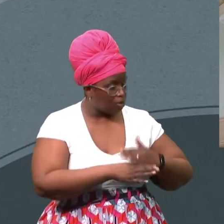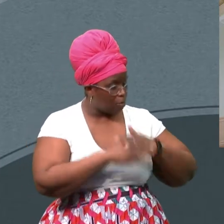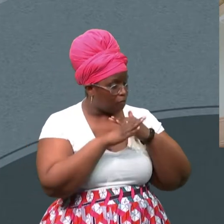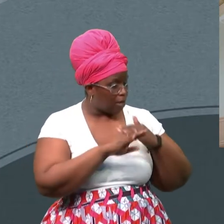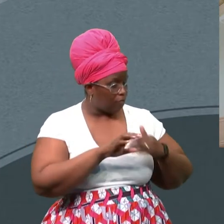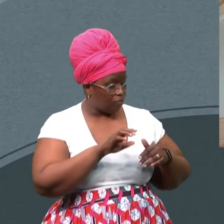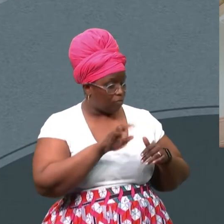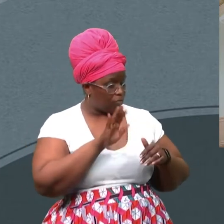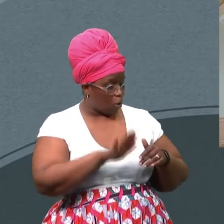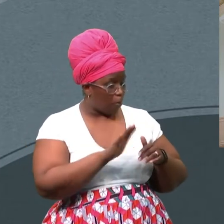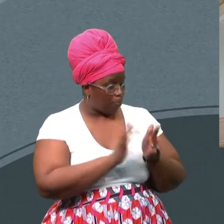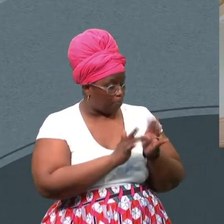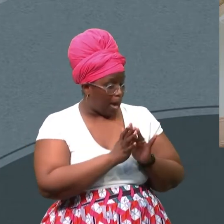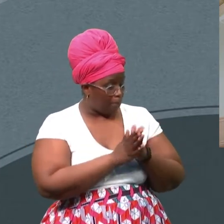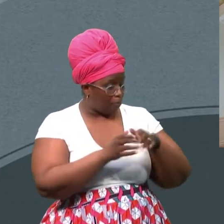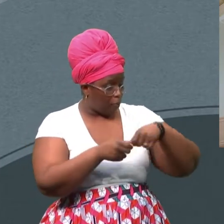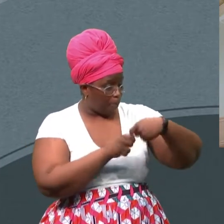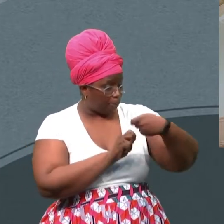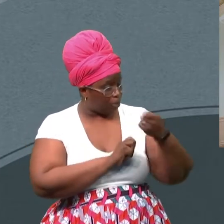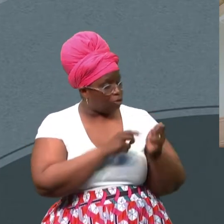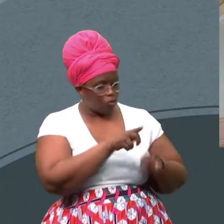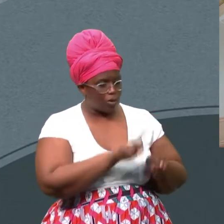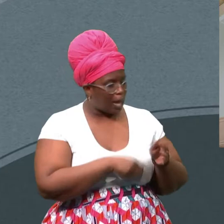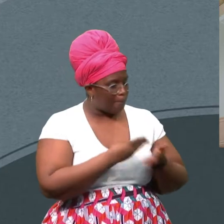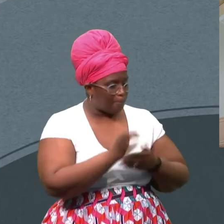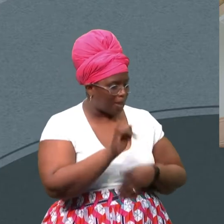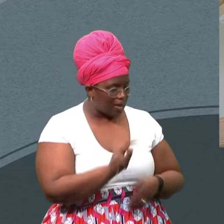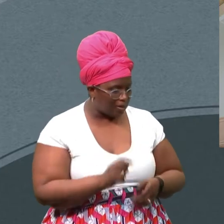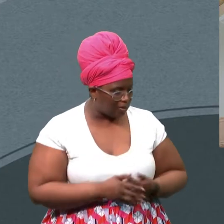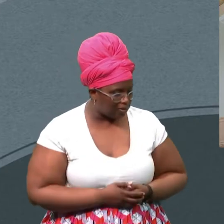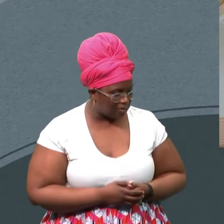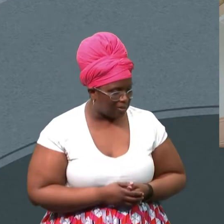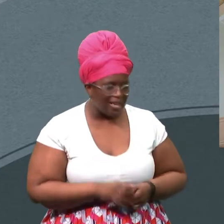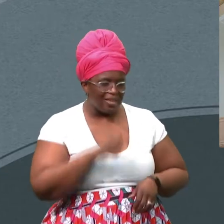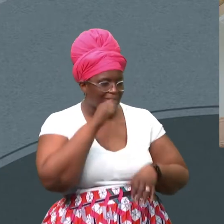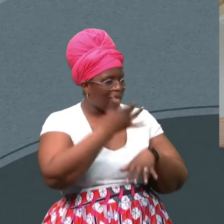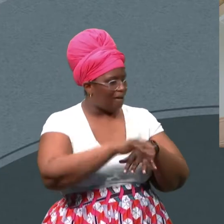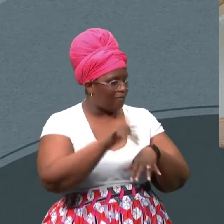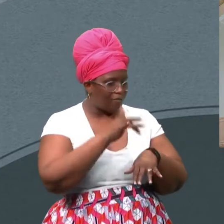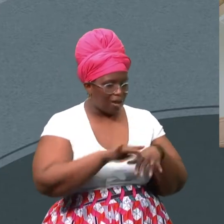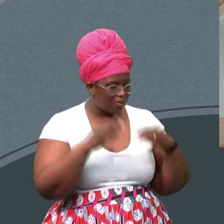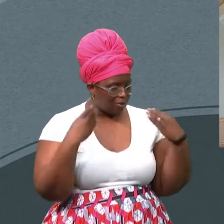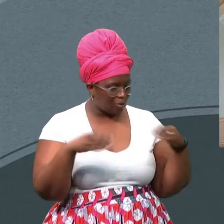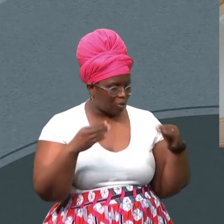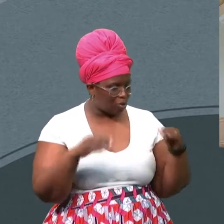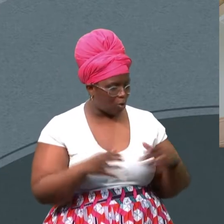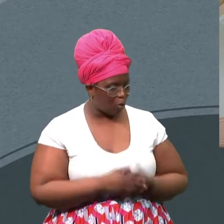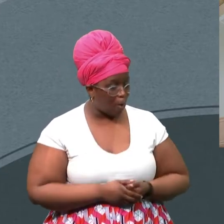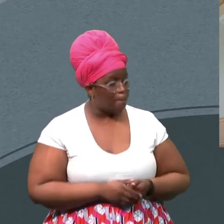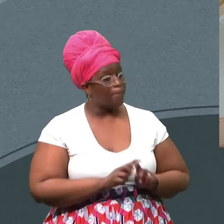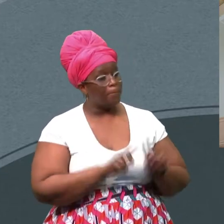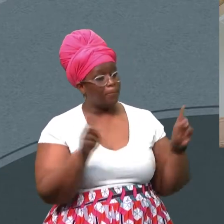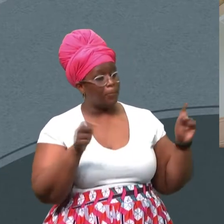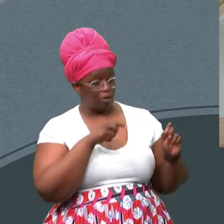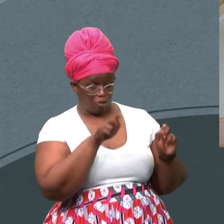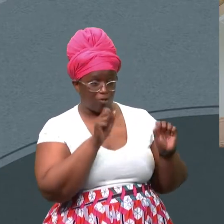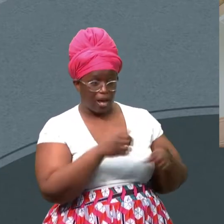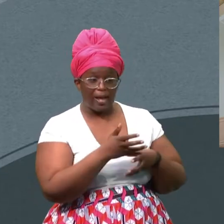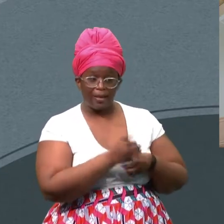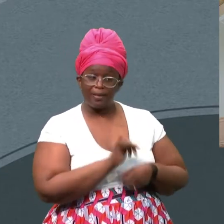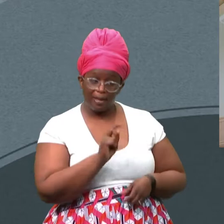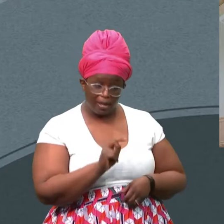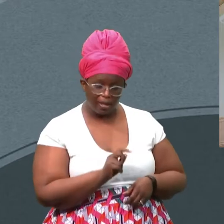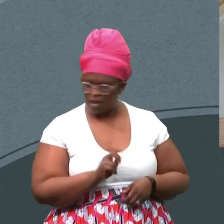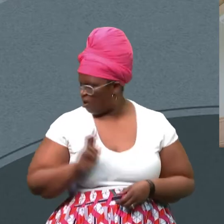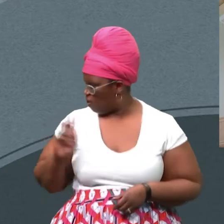on your Bible from cracking can't be bought. It's not available in stores, but you can get it somewhere.